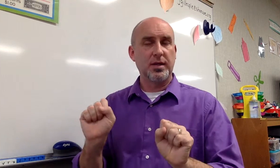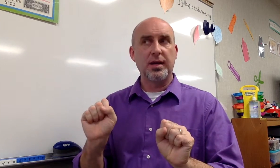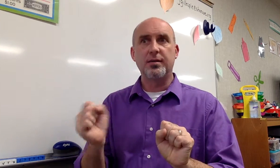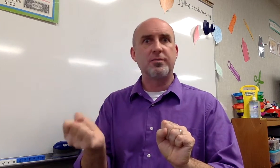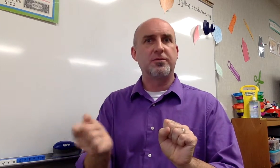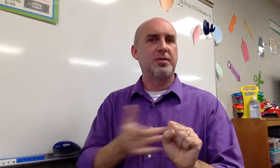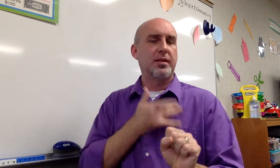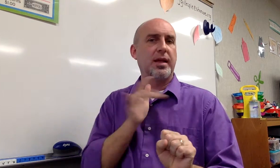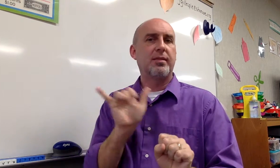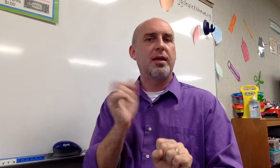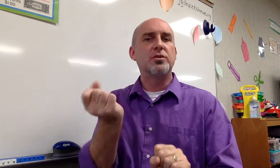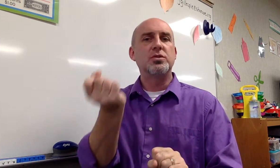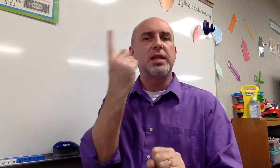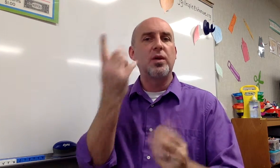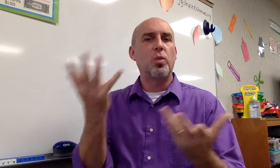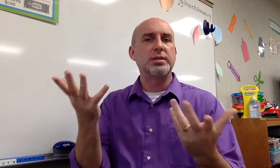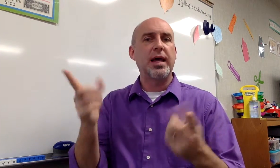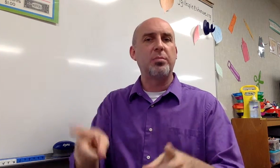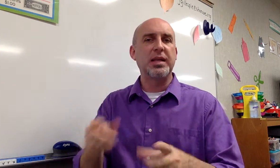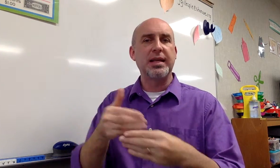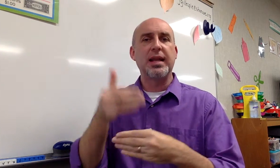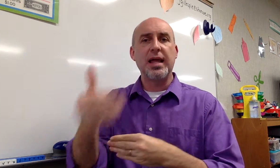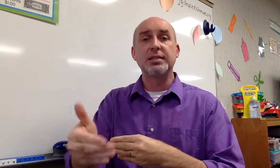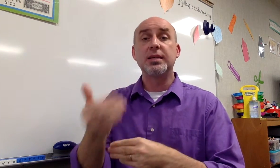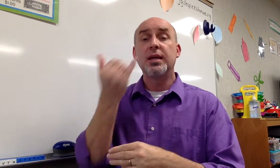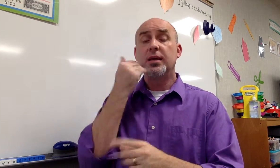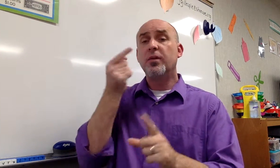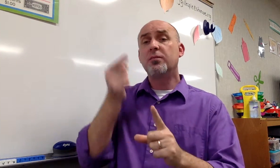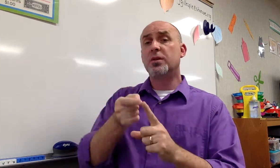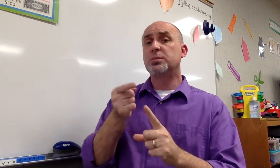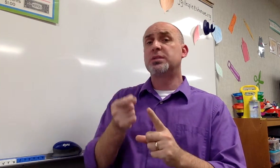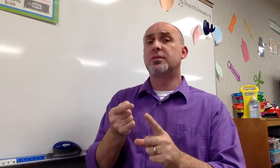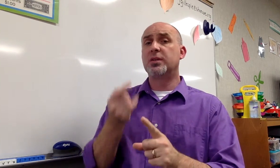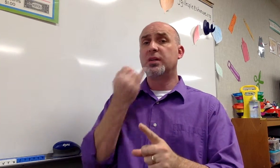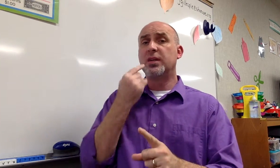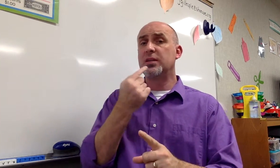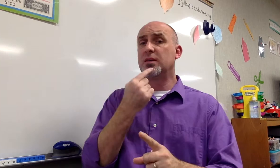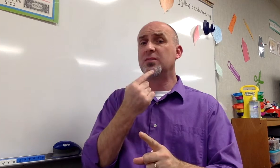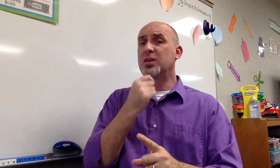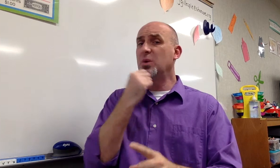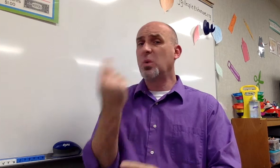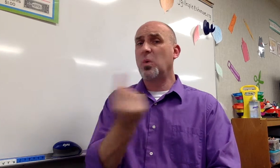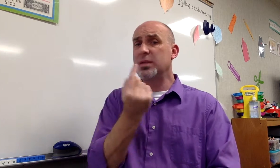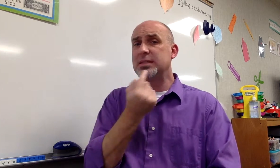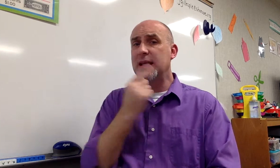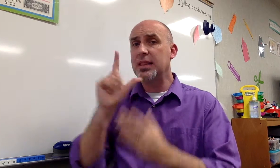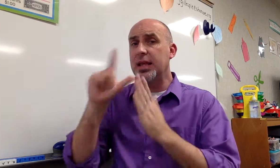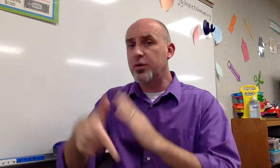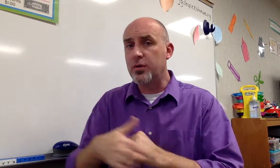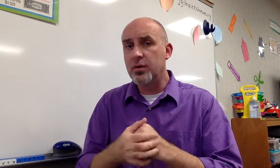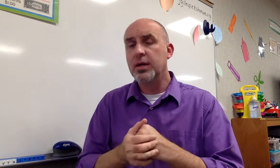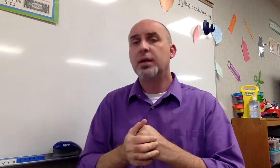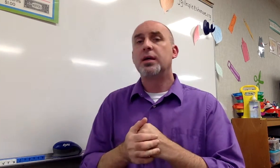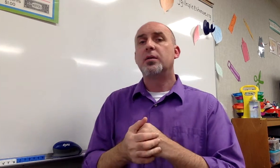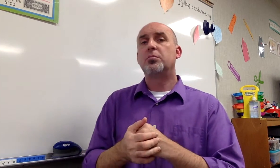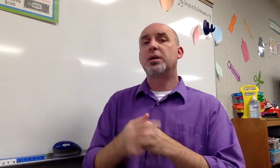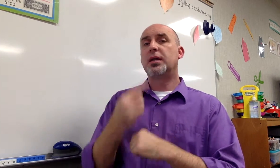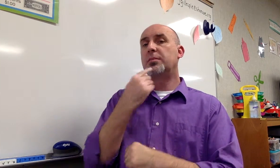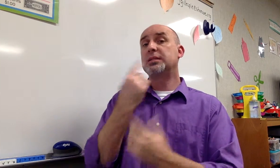and feel like they understand what's happening next if I'm very specific. If I don't only say later, but I might say